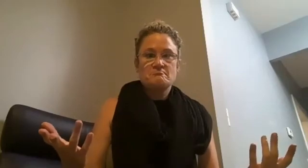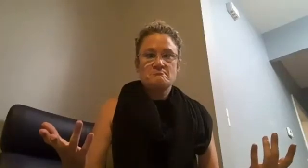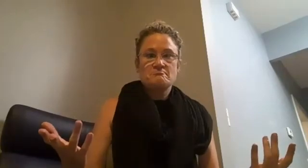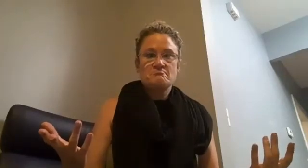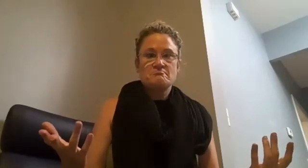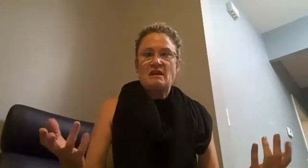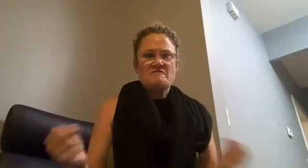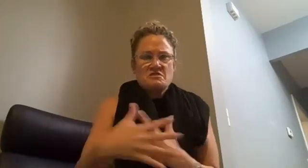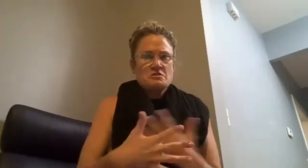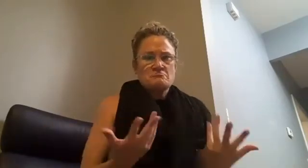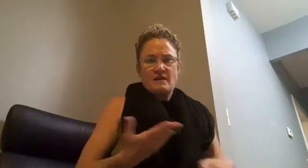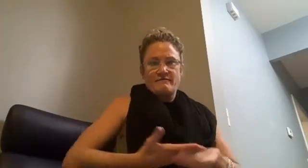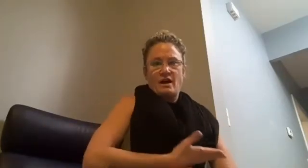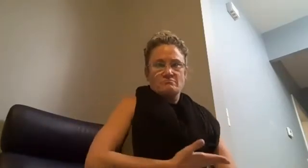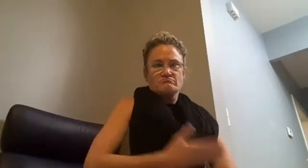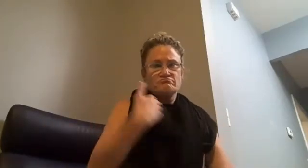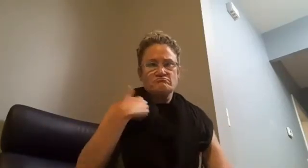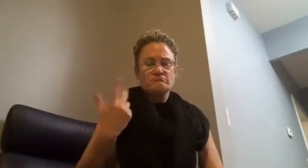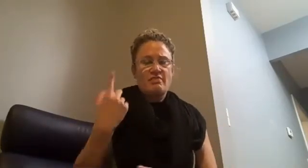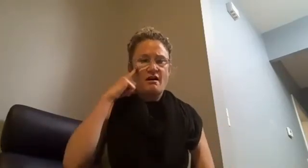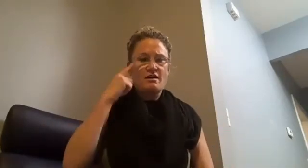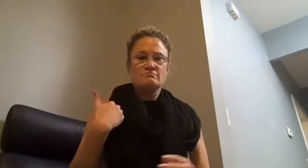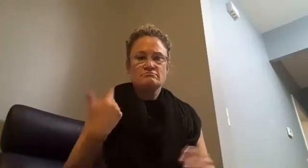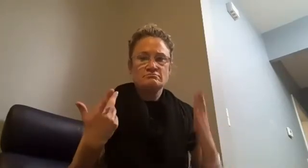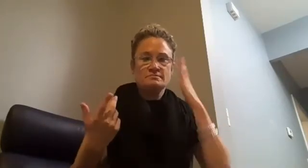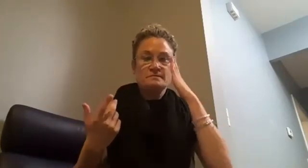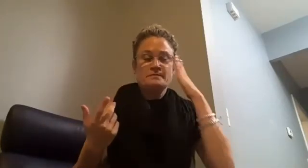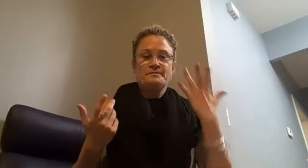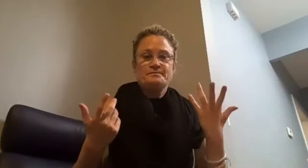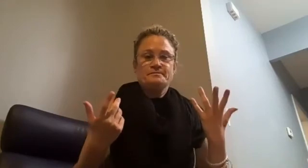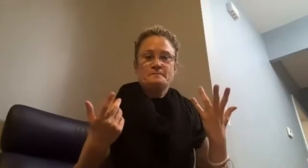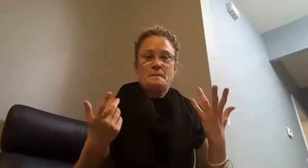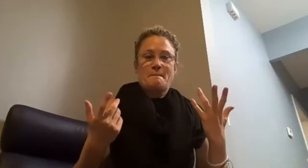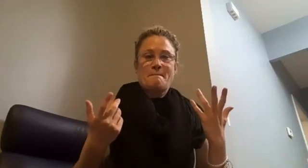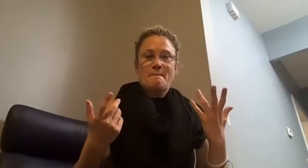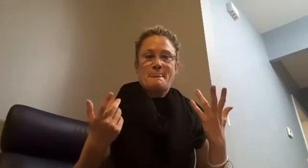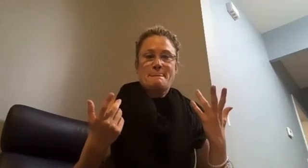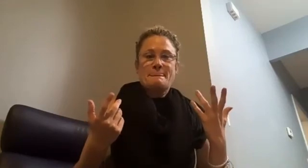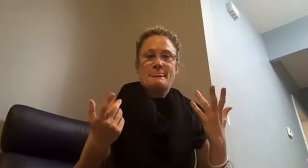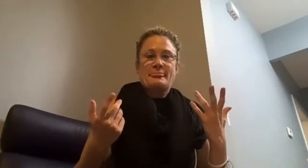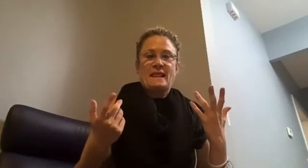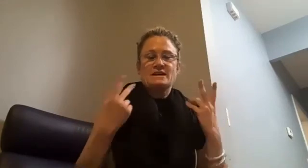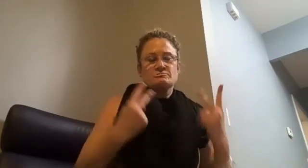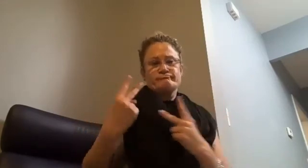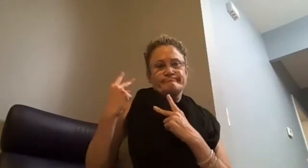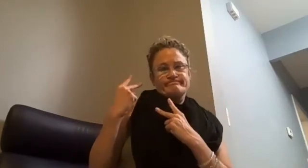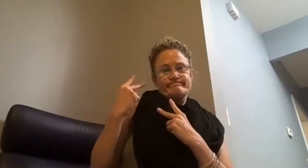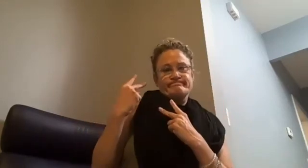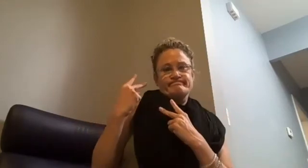that I thought I would have. And I guess for me, that goes back to what I